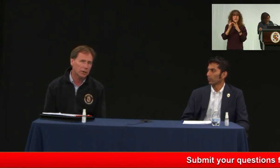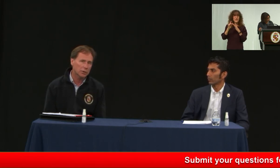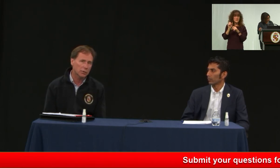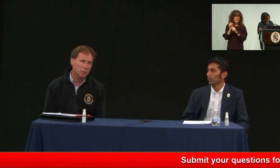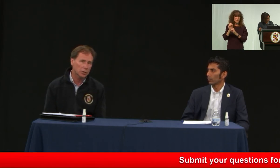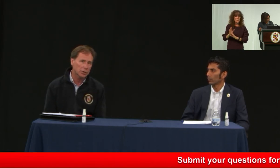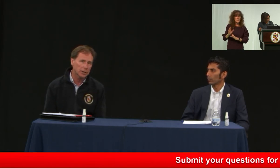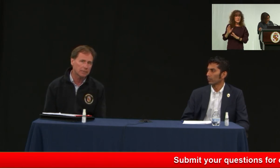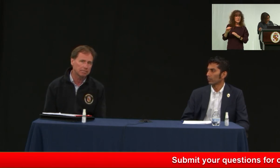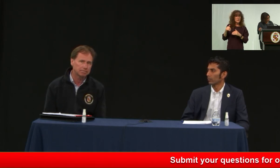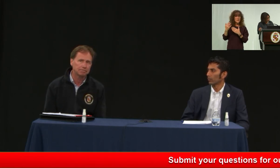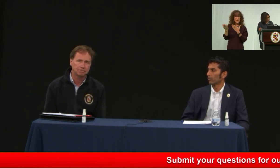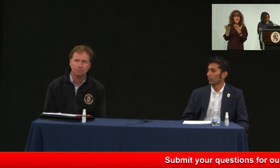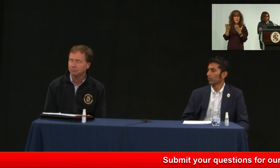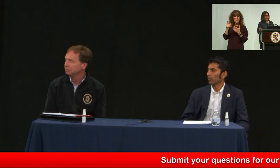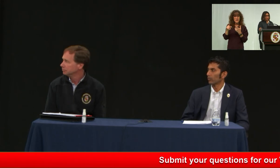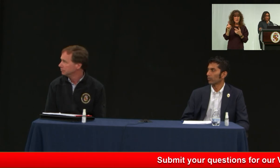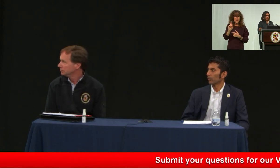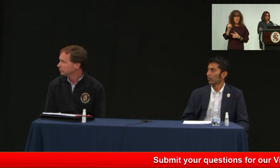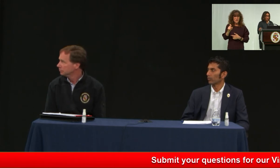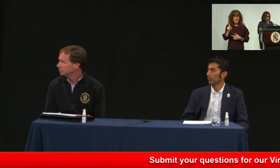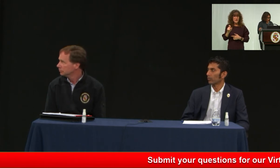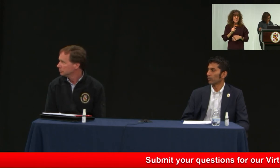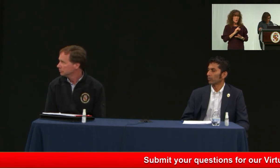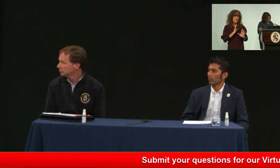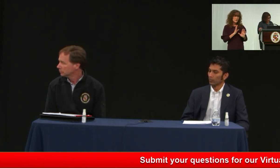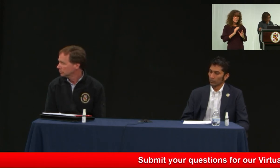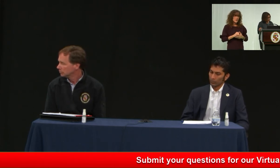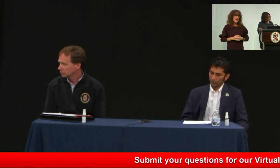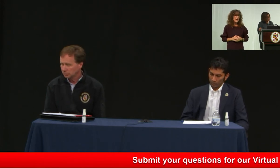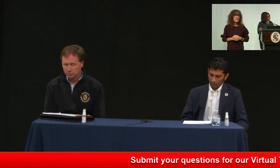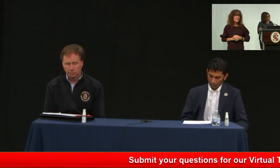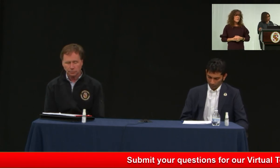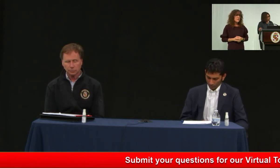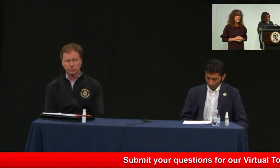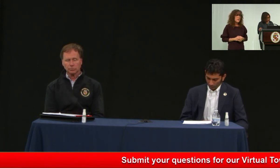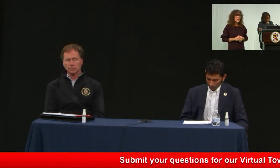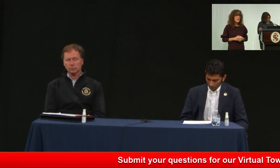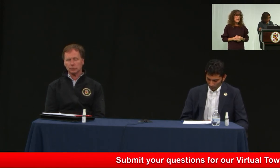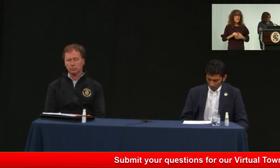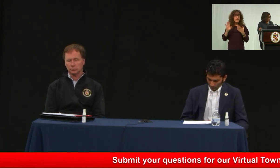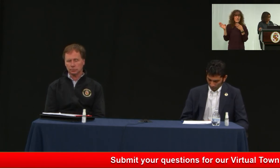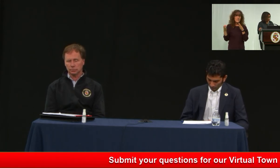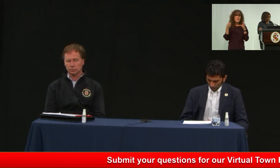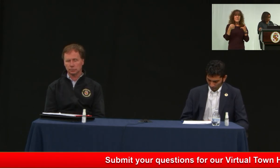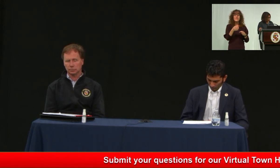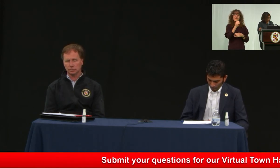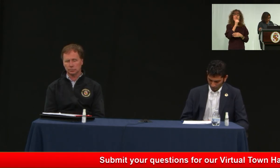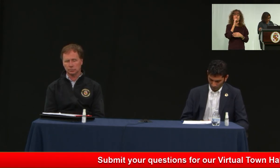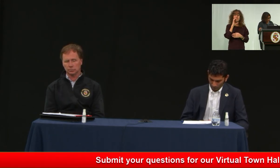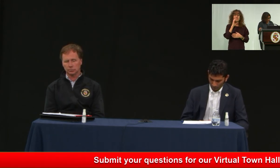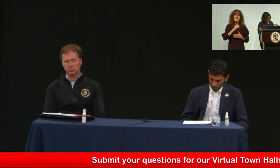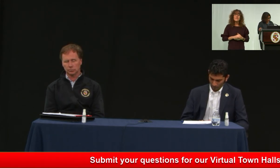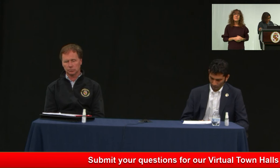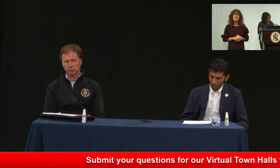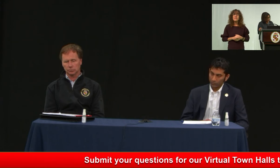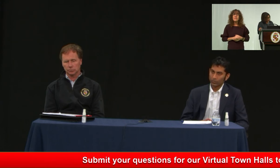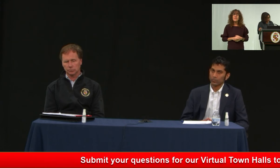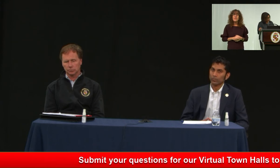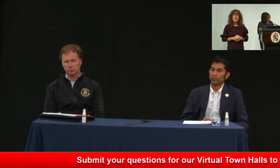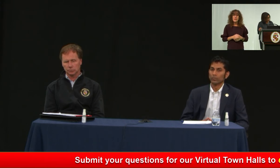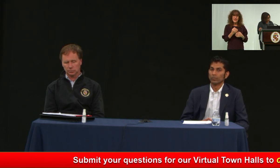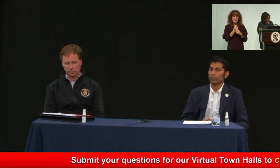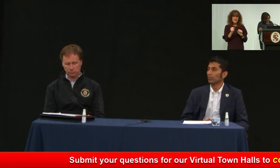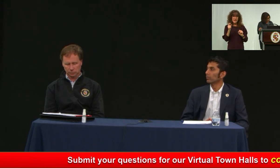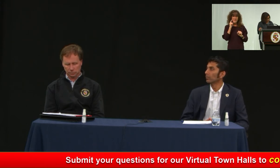to provide the service where it's needed. That's great. So turning to our seniors, is it